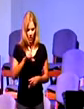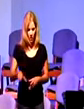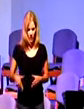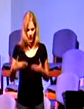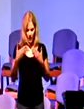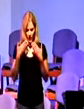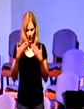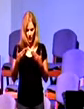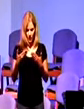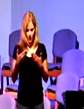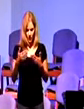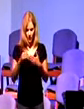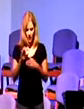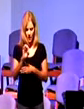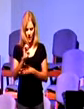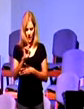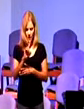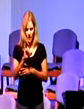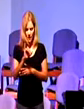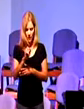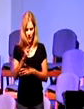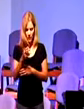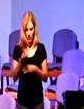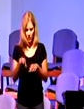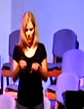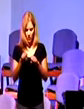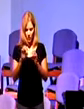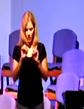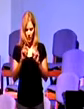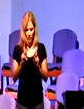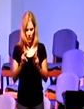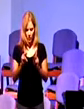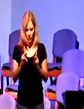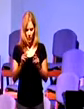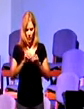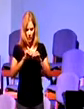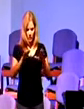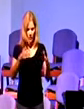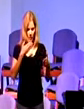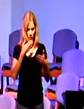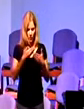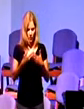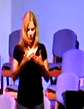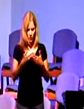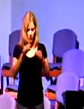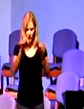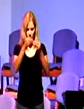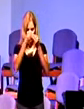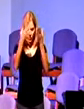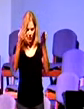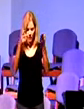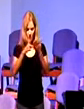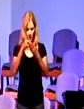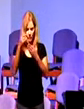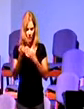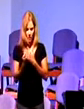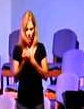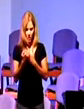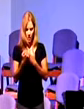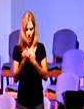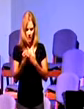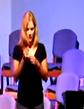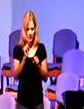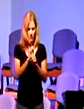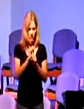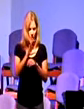thank you that Elizabeth took the opportunity to spread the news of this project, Operation Christmas Child,